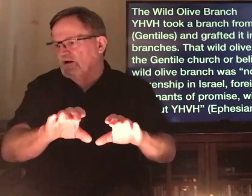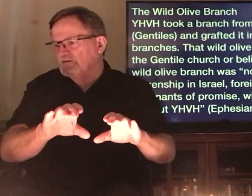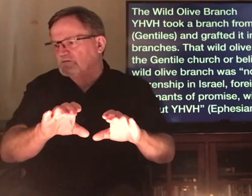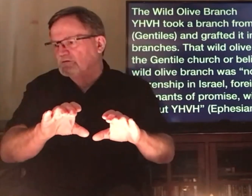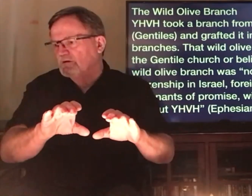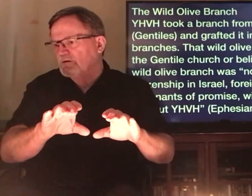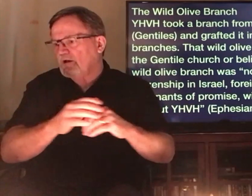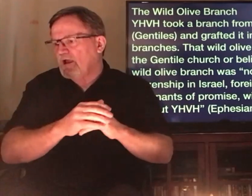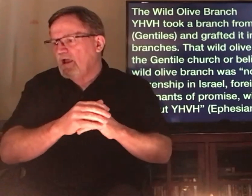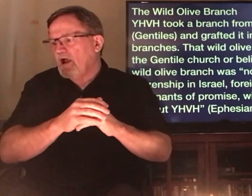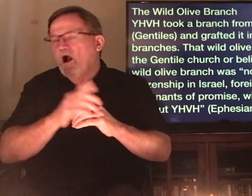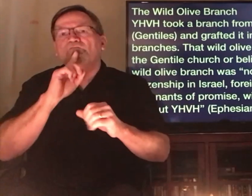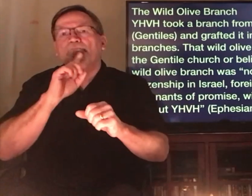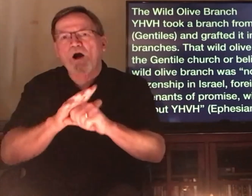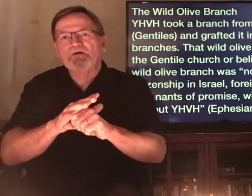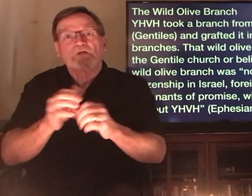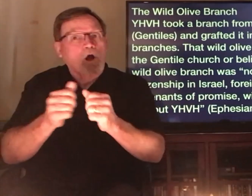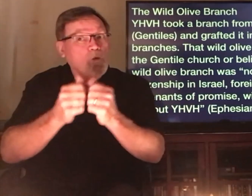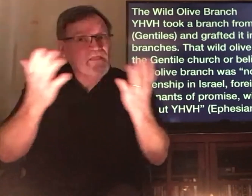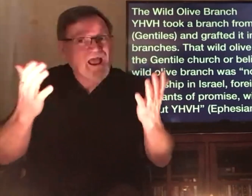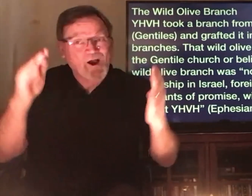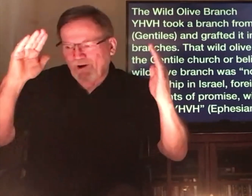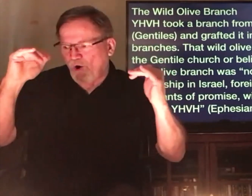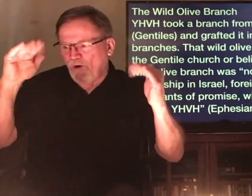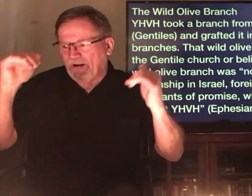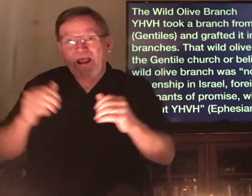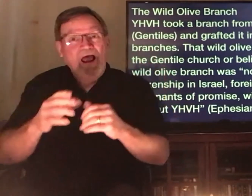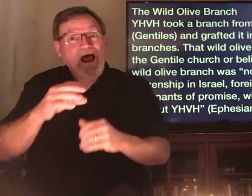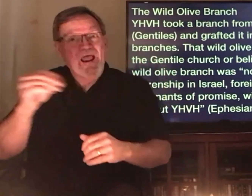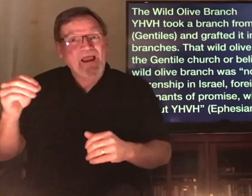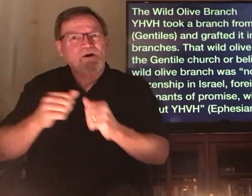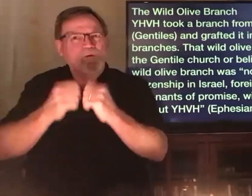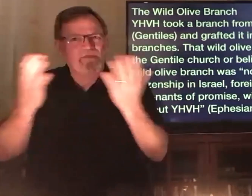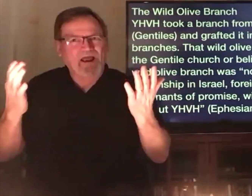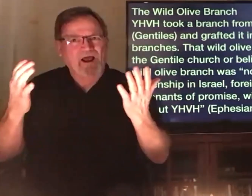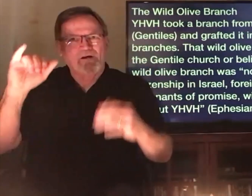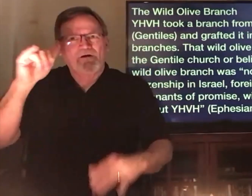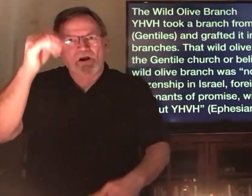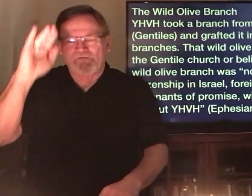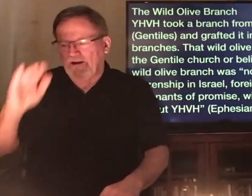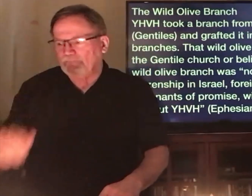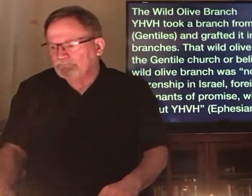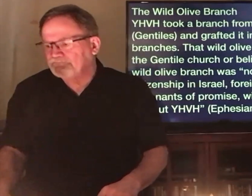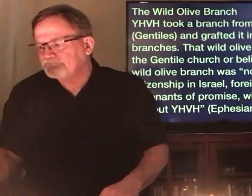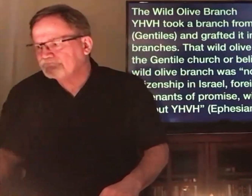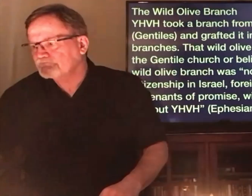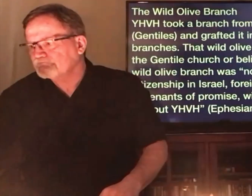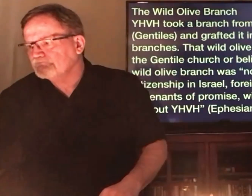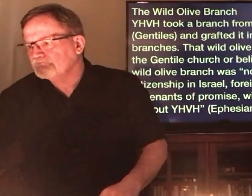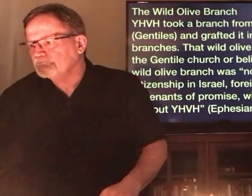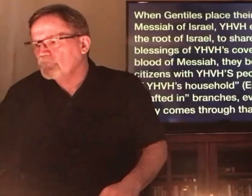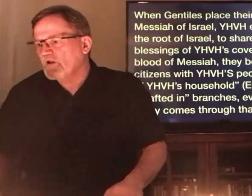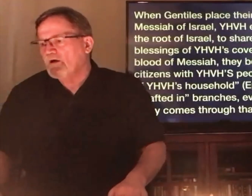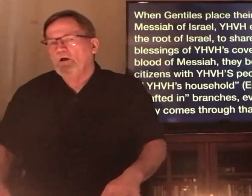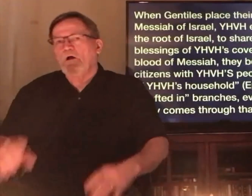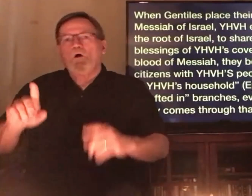tree to enjoy all the blessings Yahweh has promised, meaning Yahweh